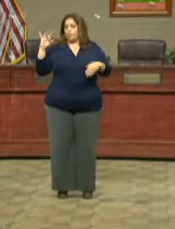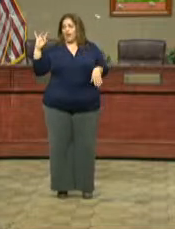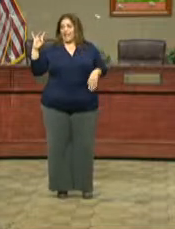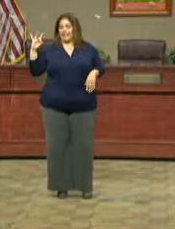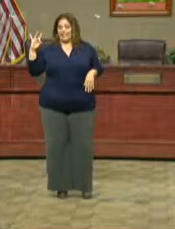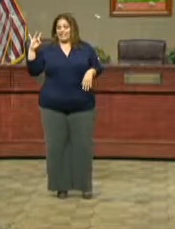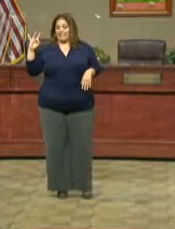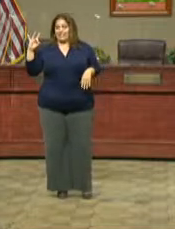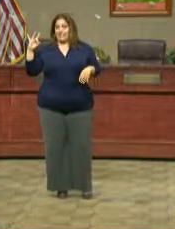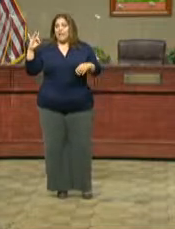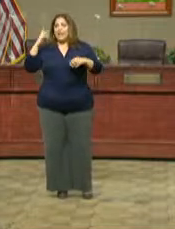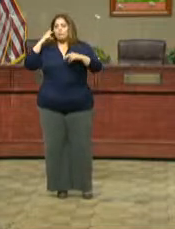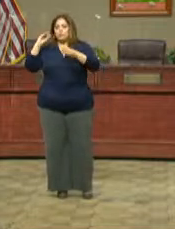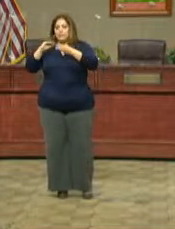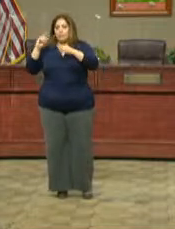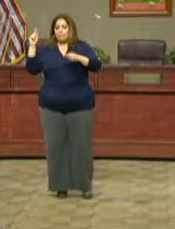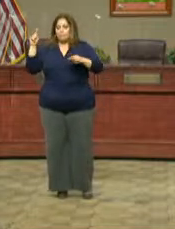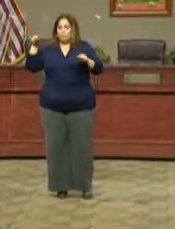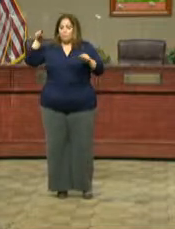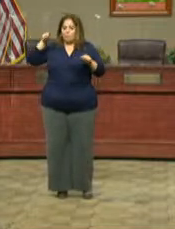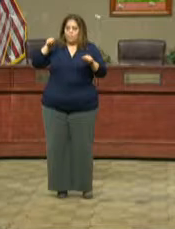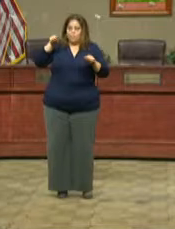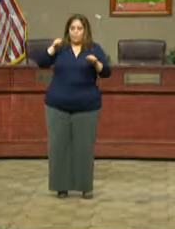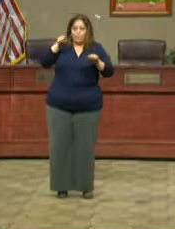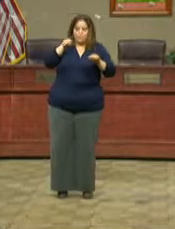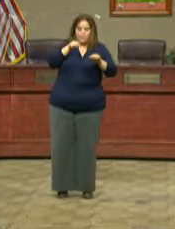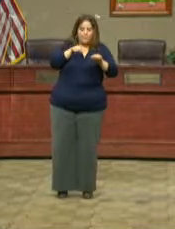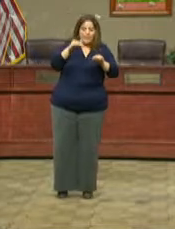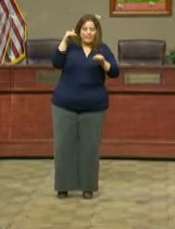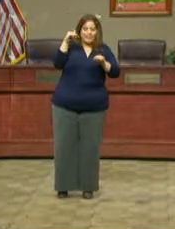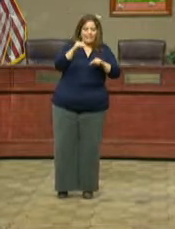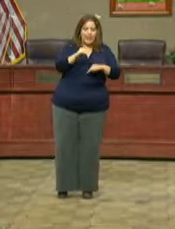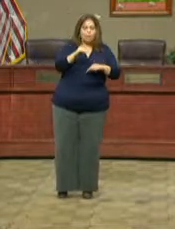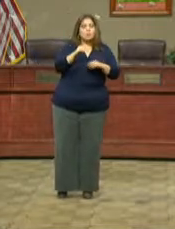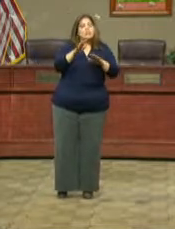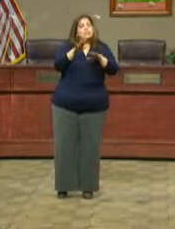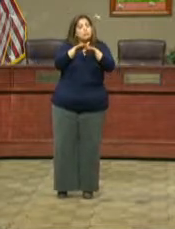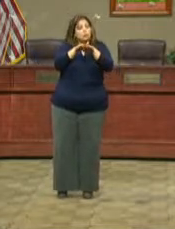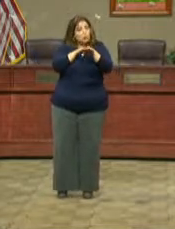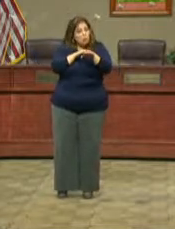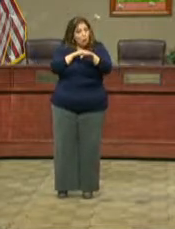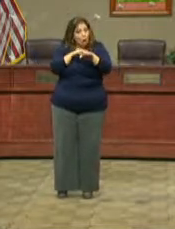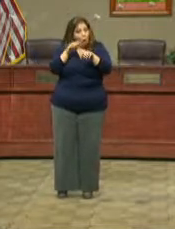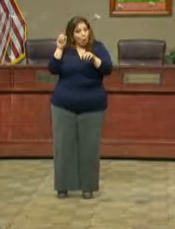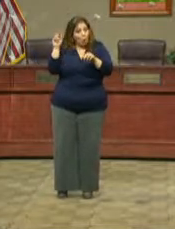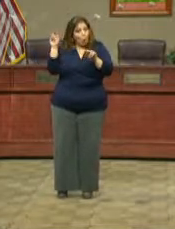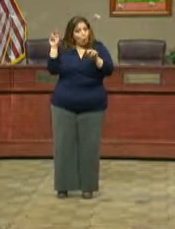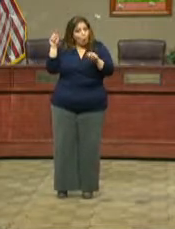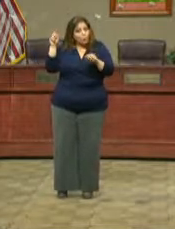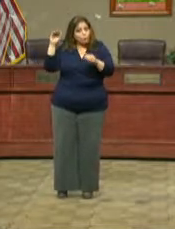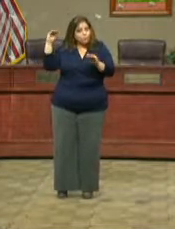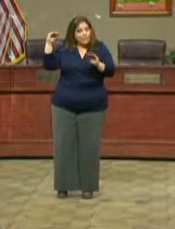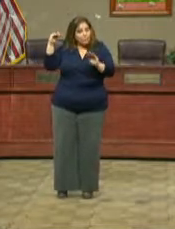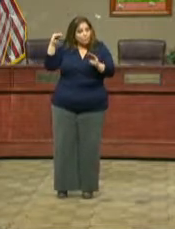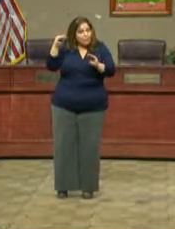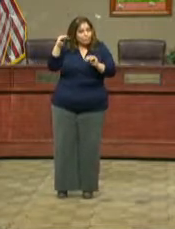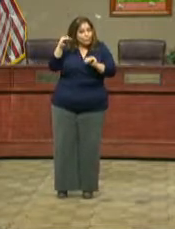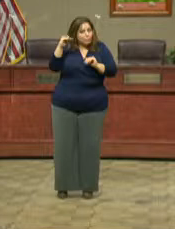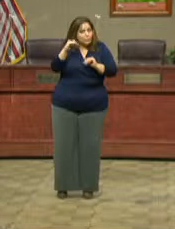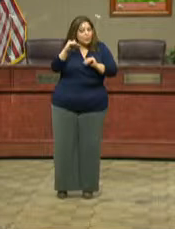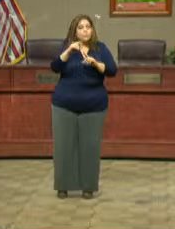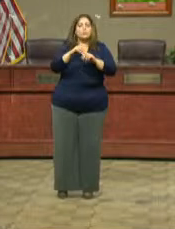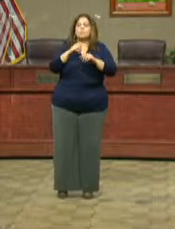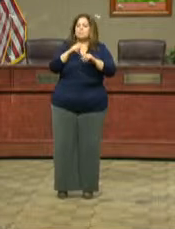I continue to decline every day, slowly but surely. And these are the number of cases per week, which is